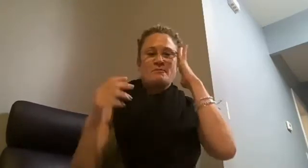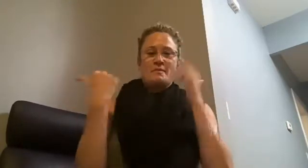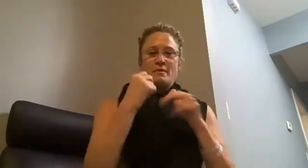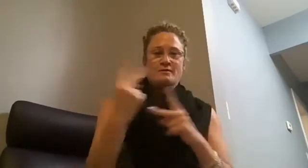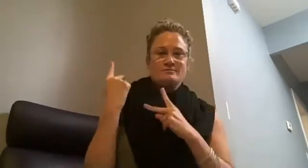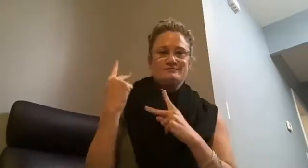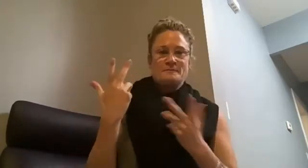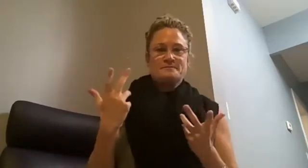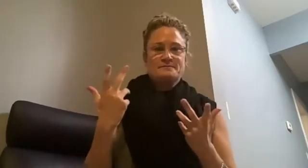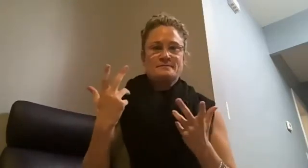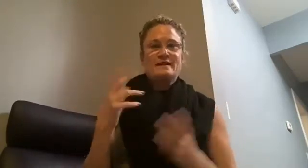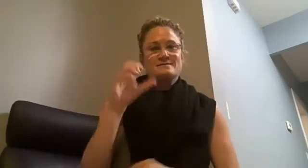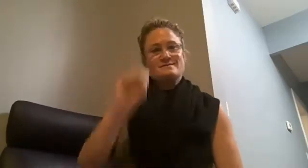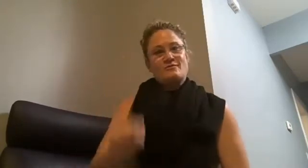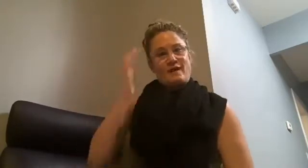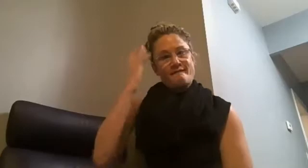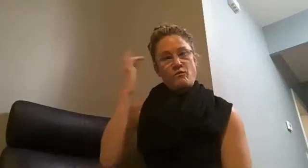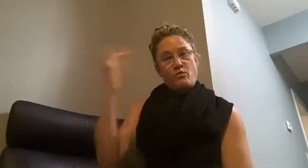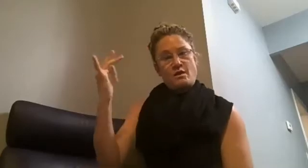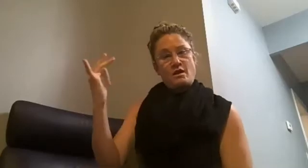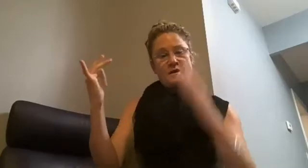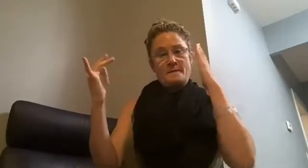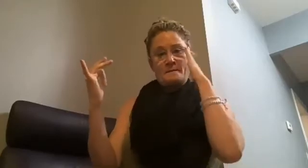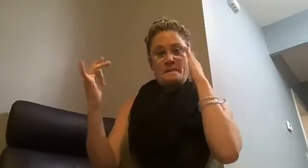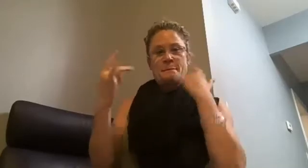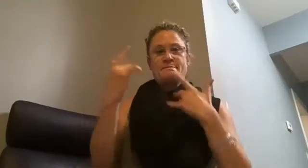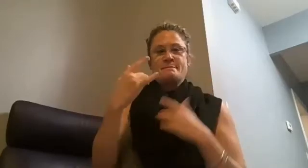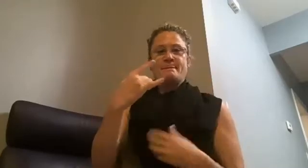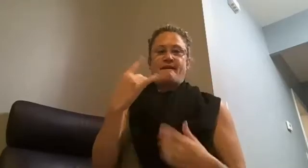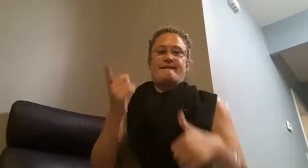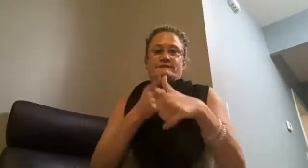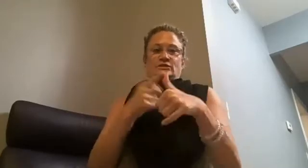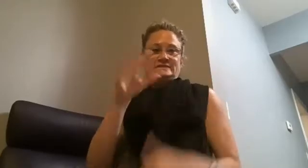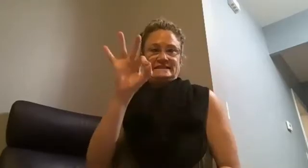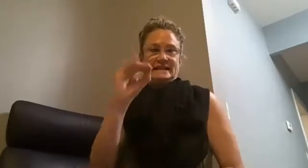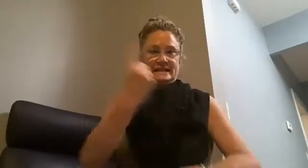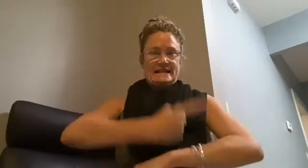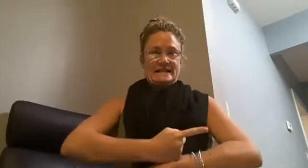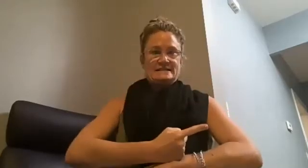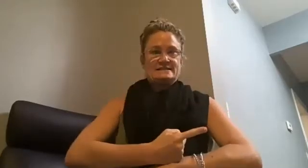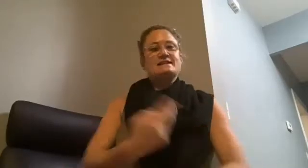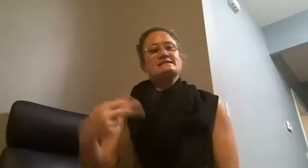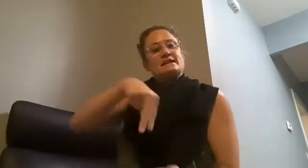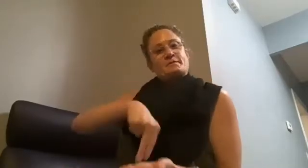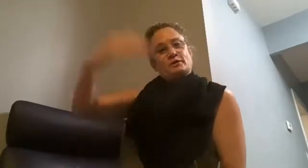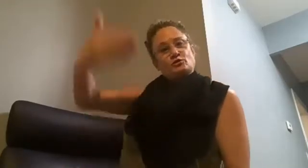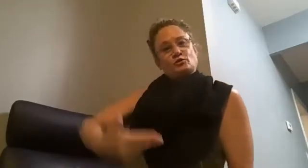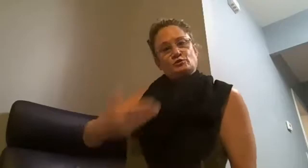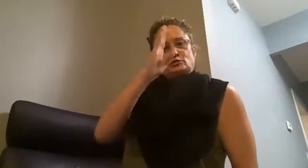Southern California, they do this thing where everyone in the first 90 days stands up and introduce themselves and how long they've been sober, so that people can